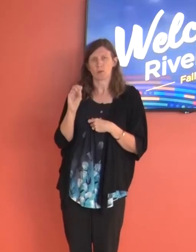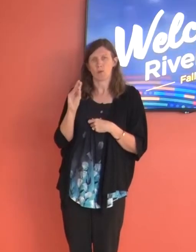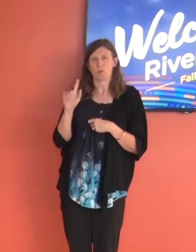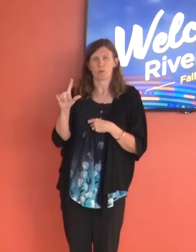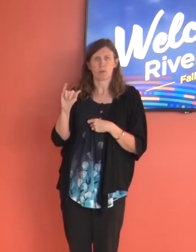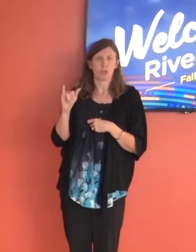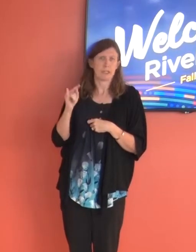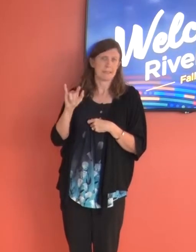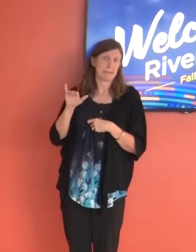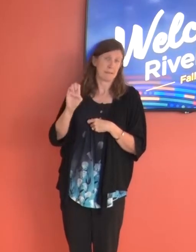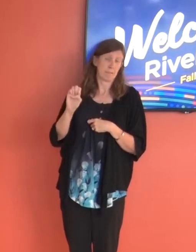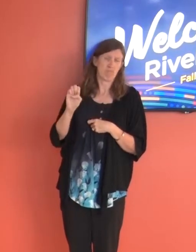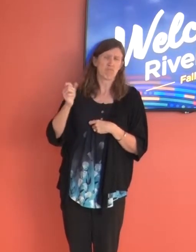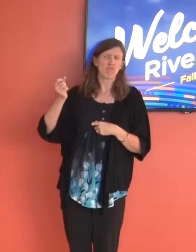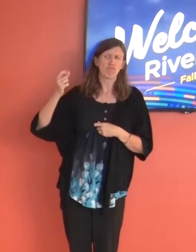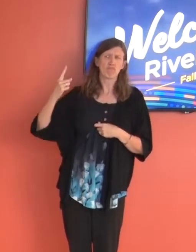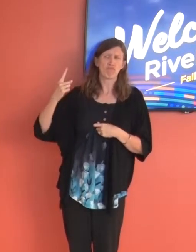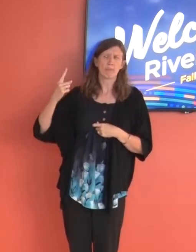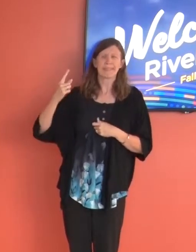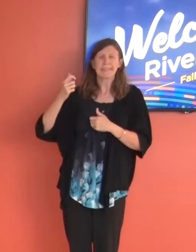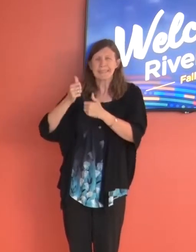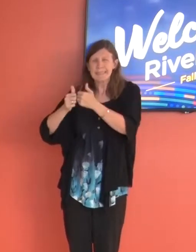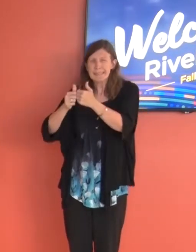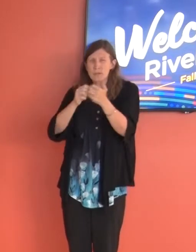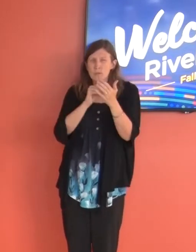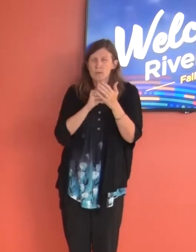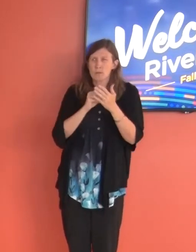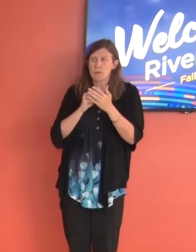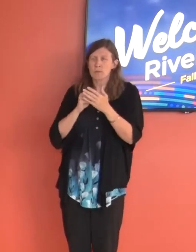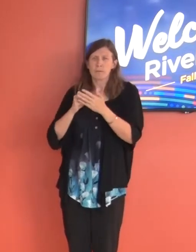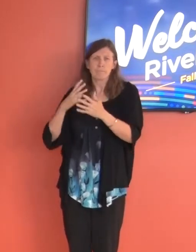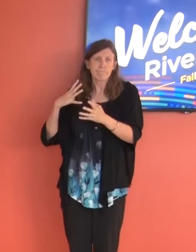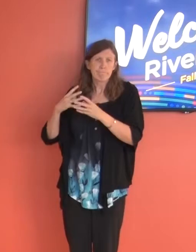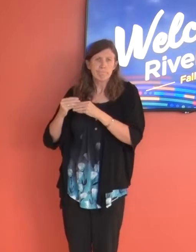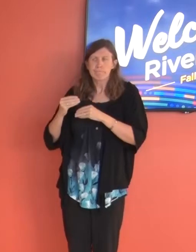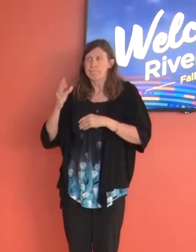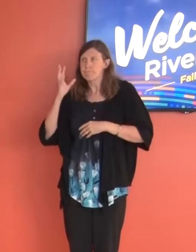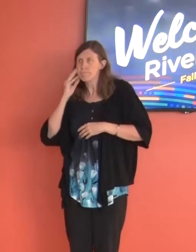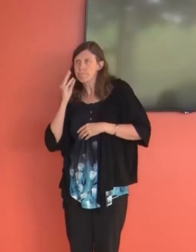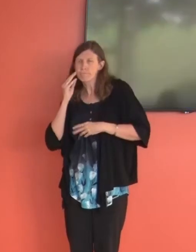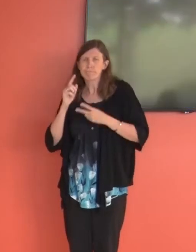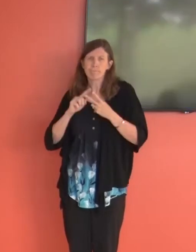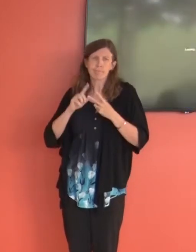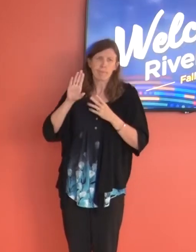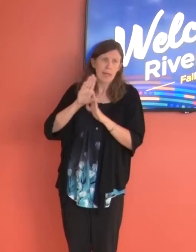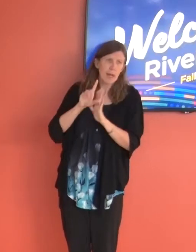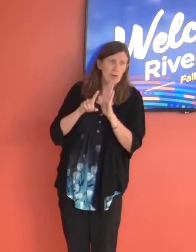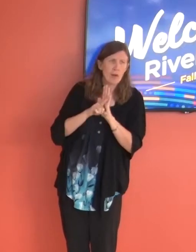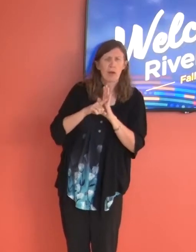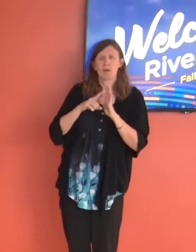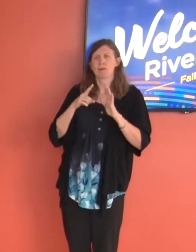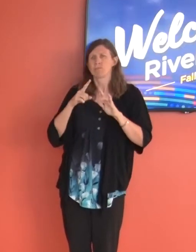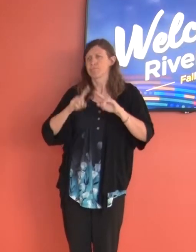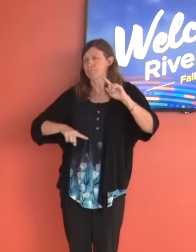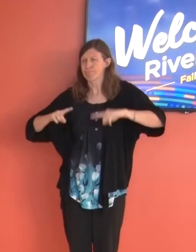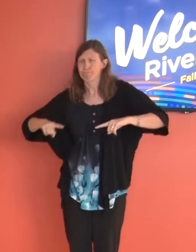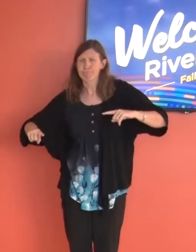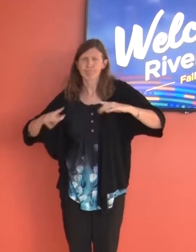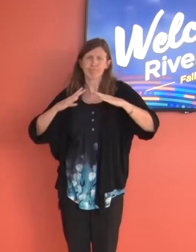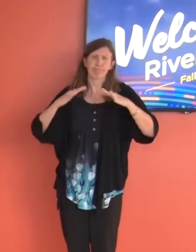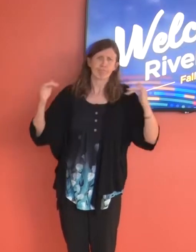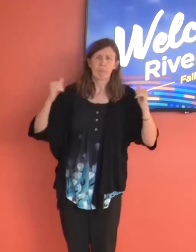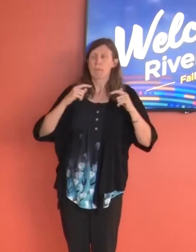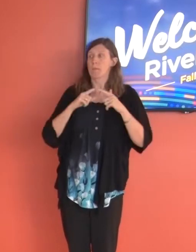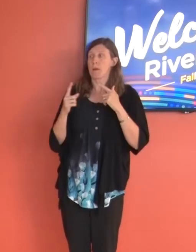understanding that each student comes with different experiences, they have a different background, and each student may need something different.